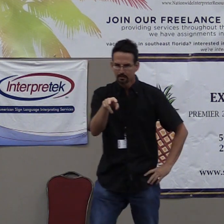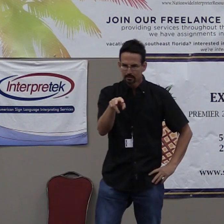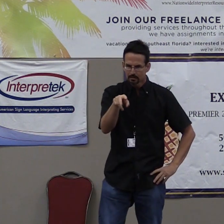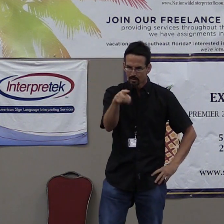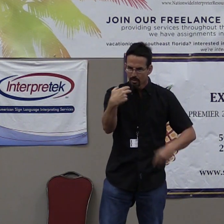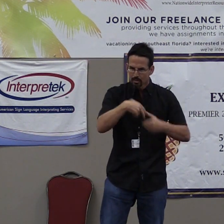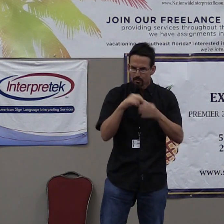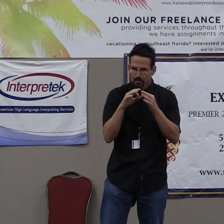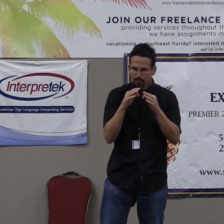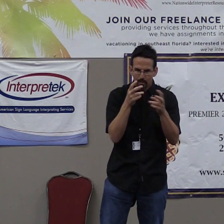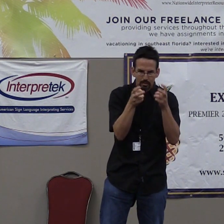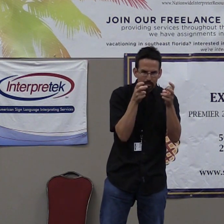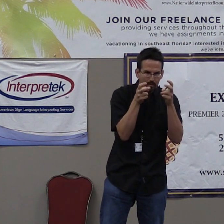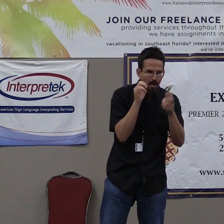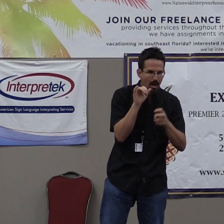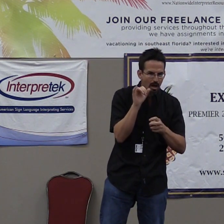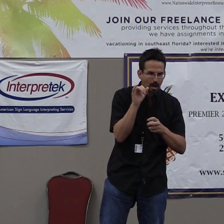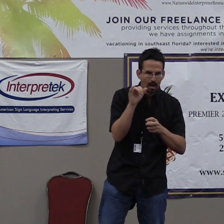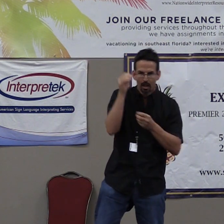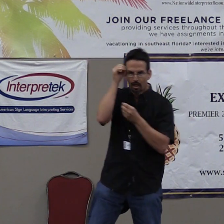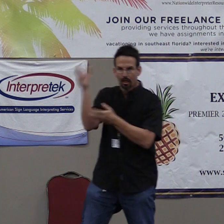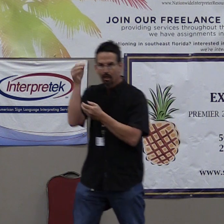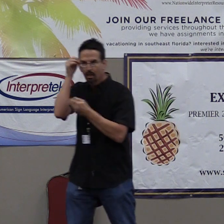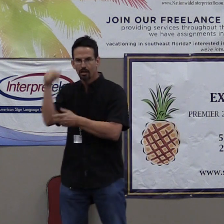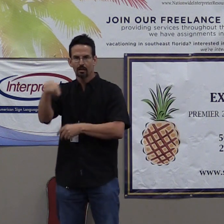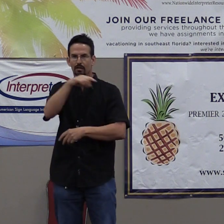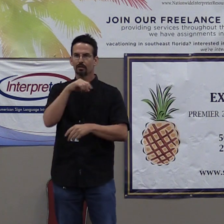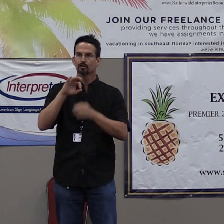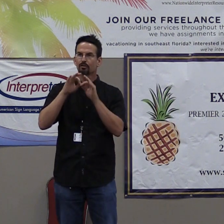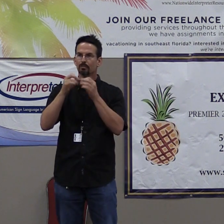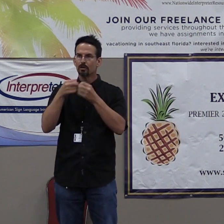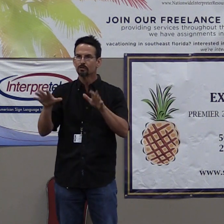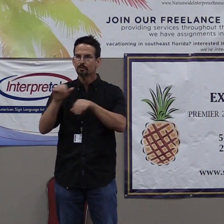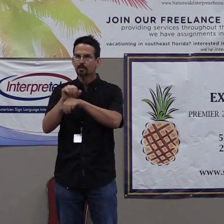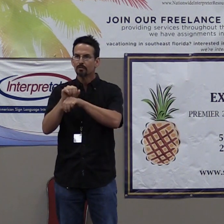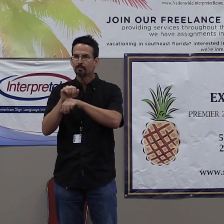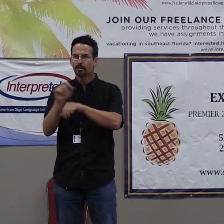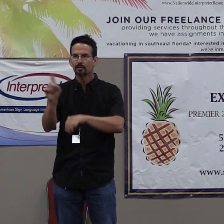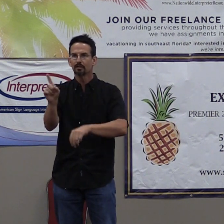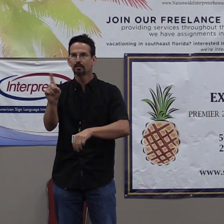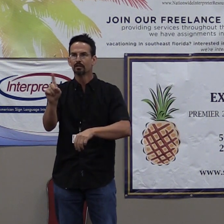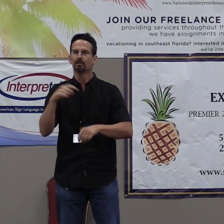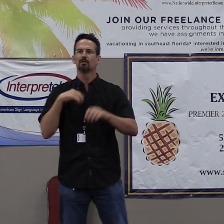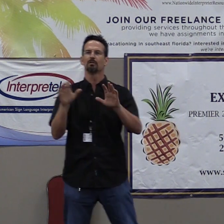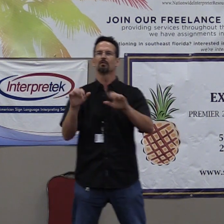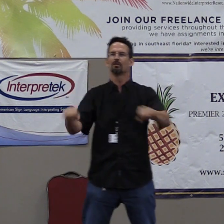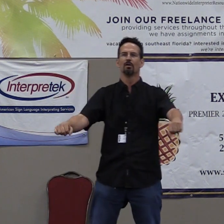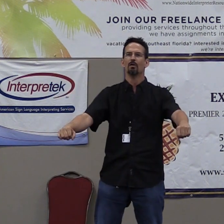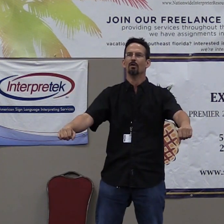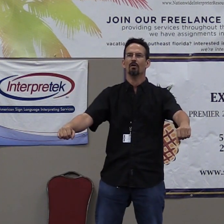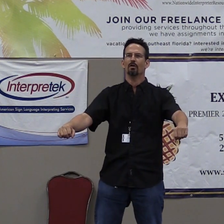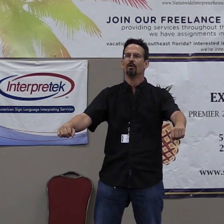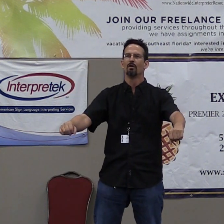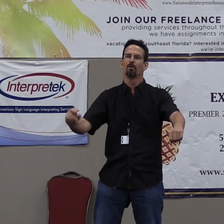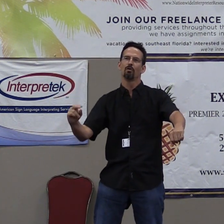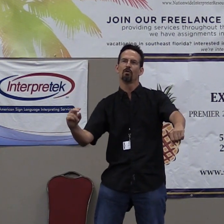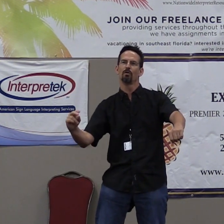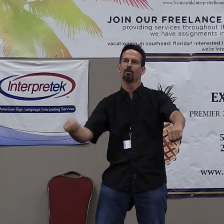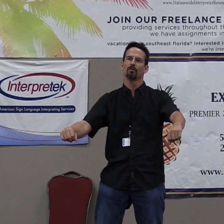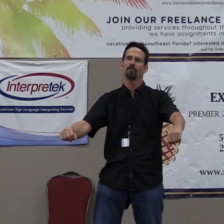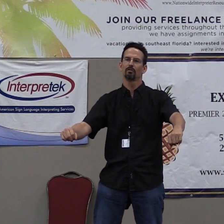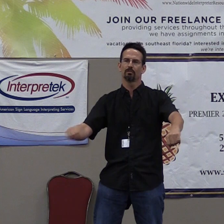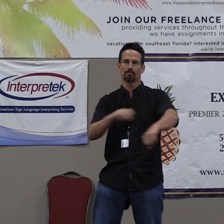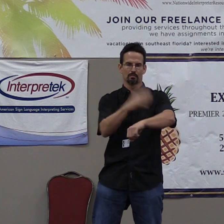chair. And someone says, oh, you have been over into the deaf community and told them all